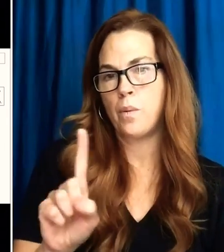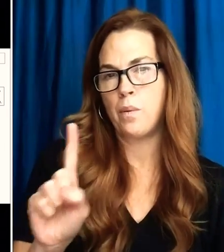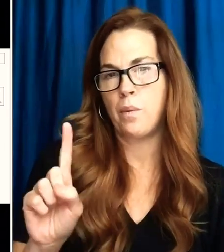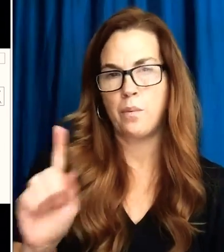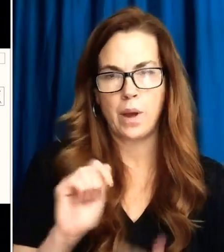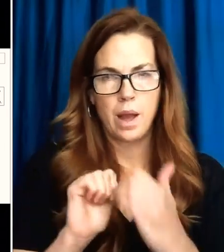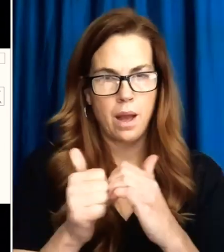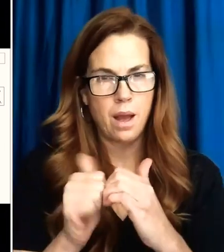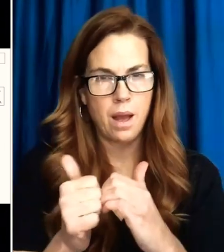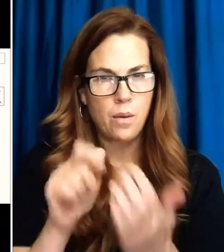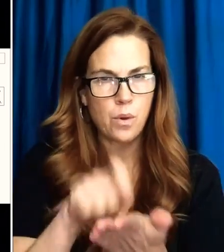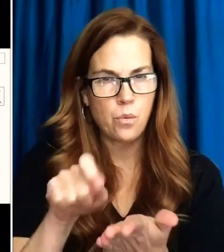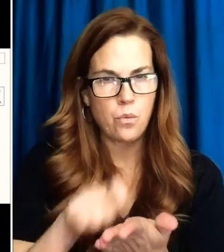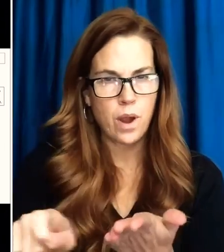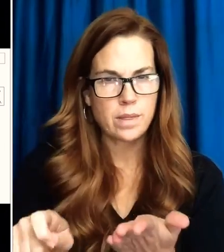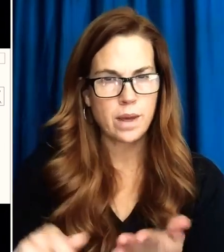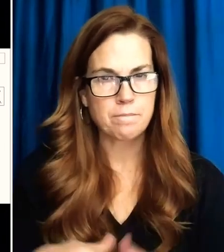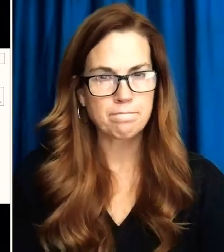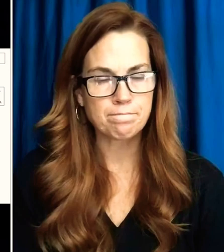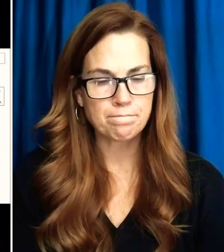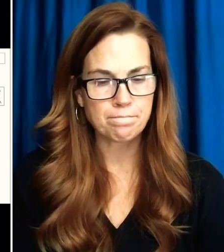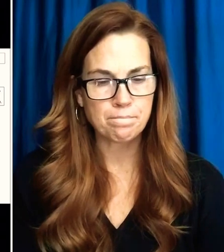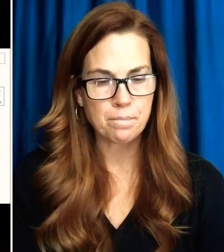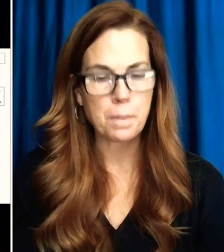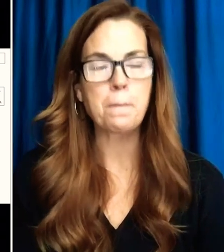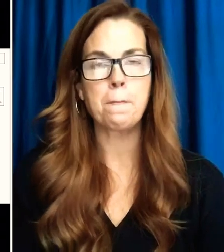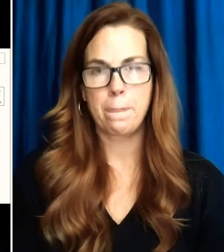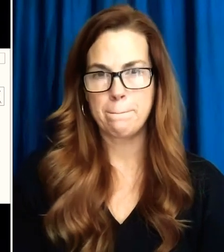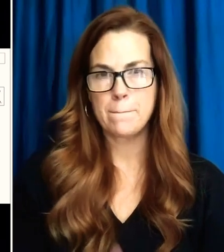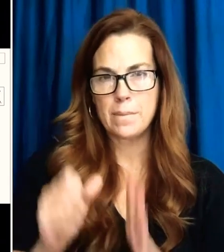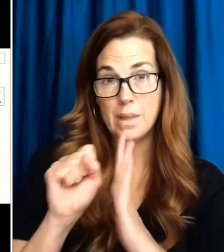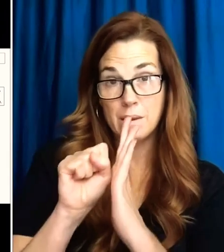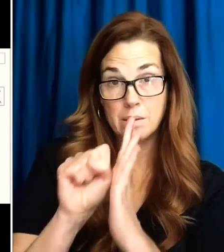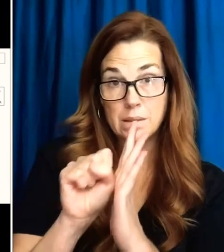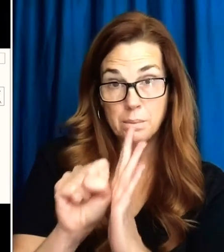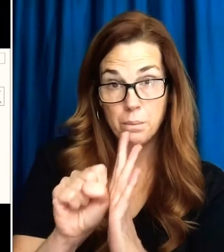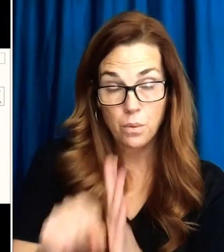on? Well, we would write it like this,